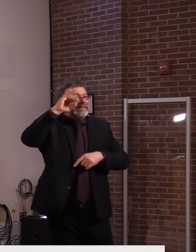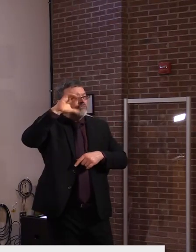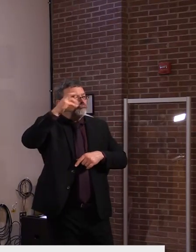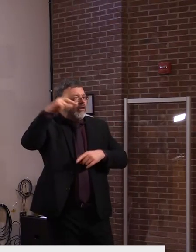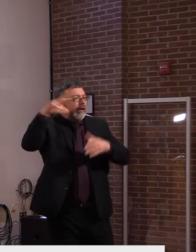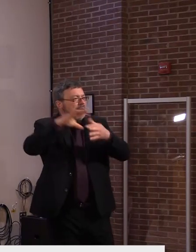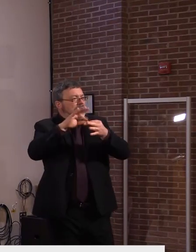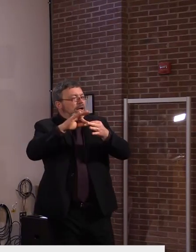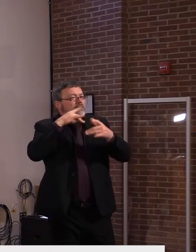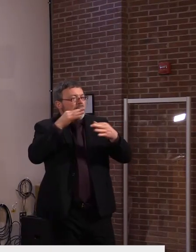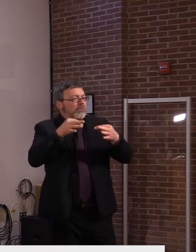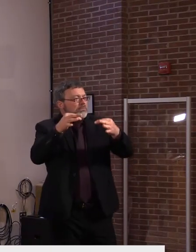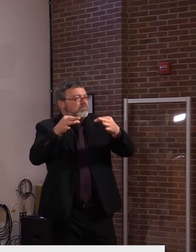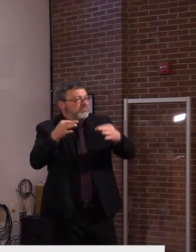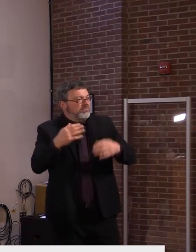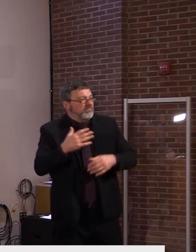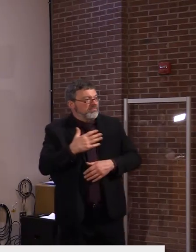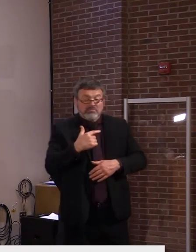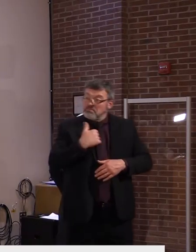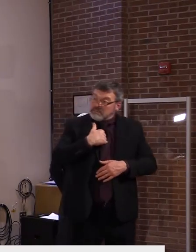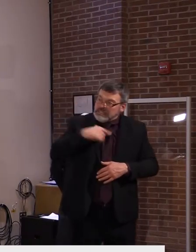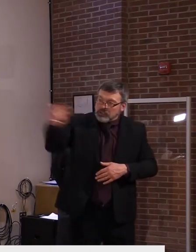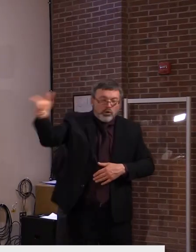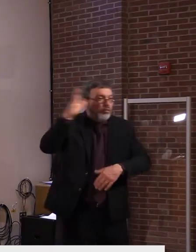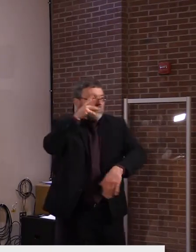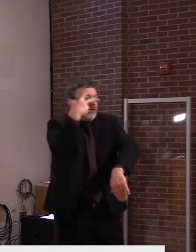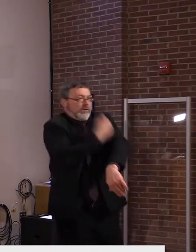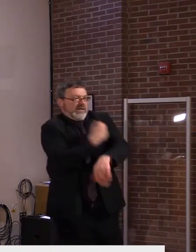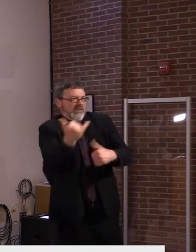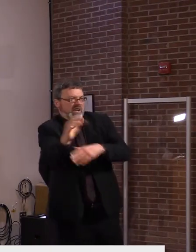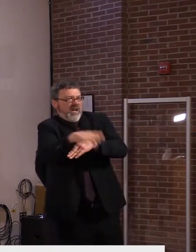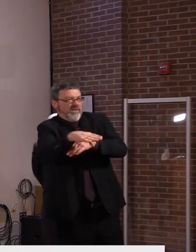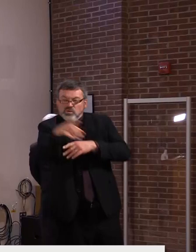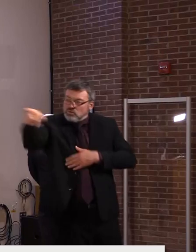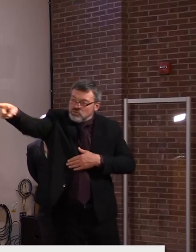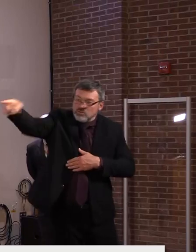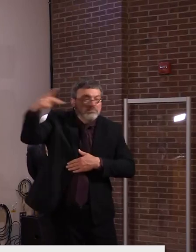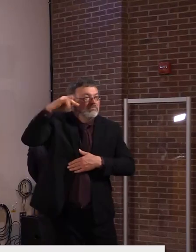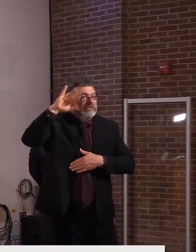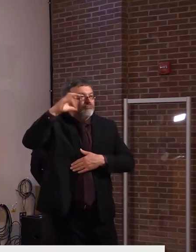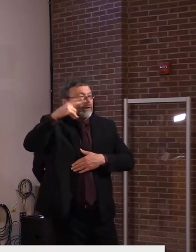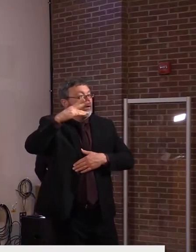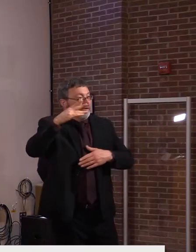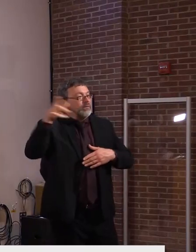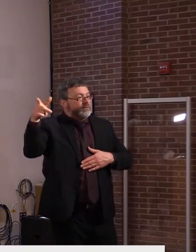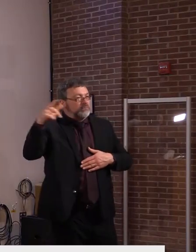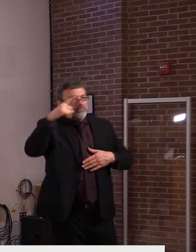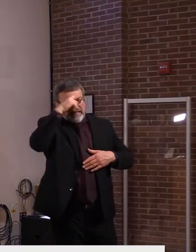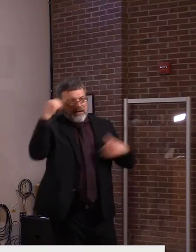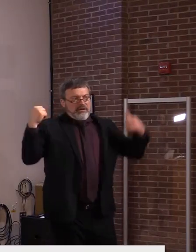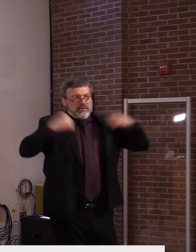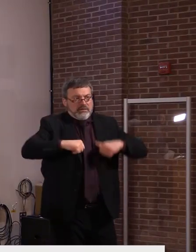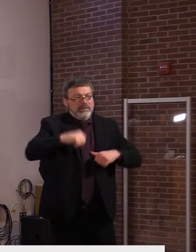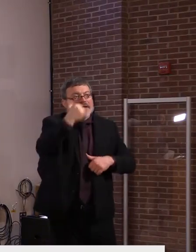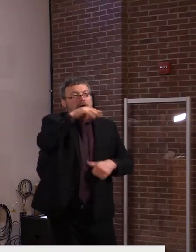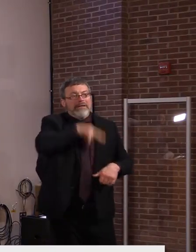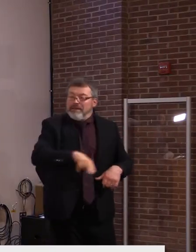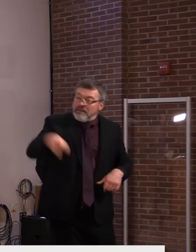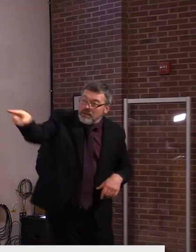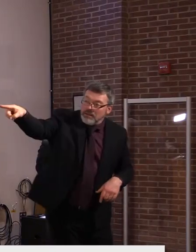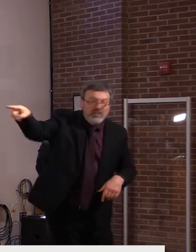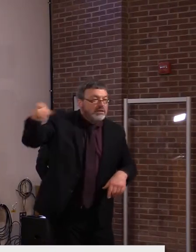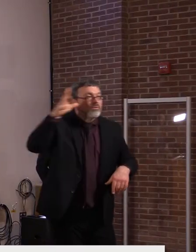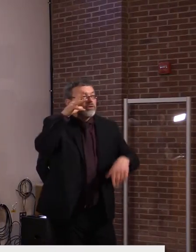I'm getting my booster shot this afternoon. Here's our role model for the state. You know, but I wouldn't be surprised